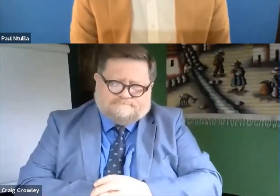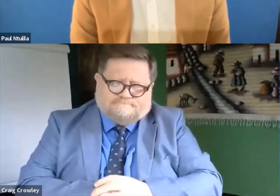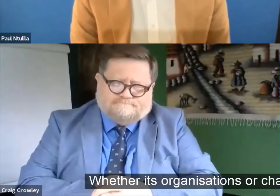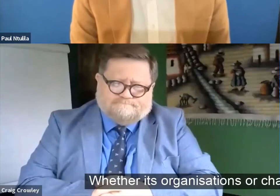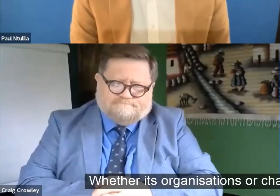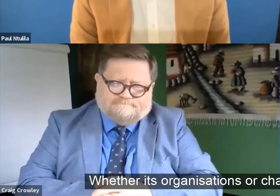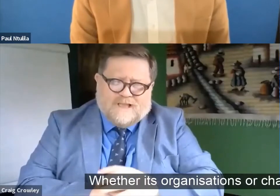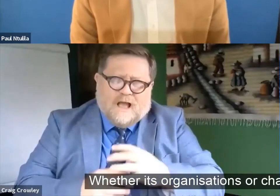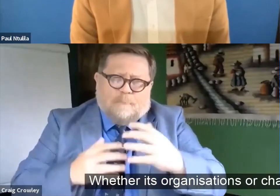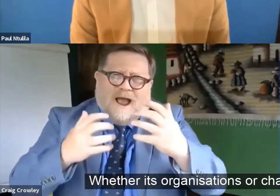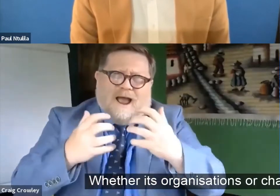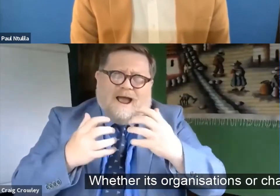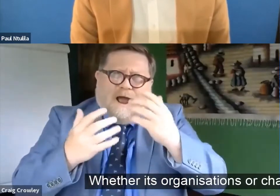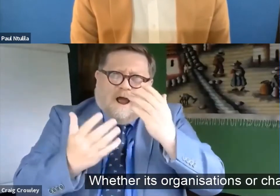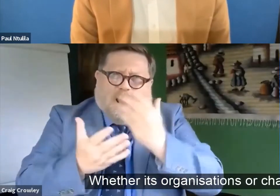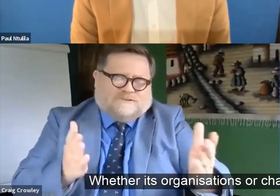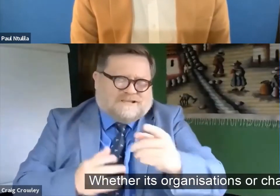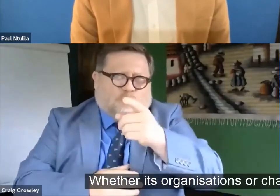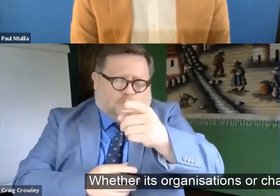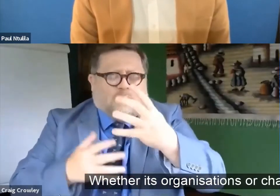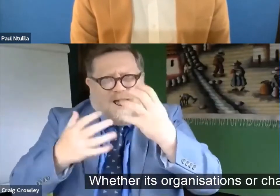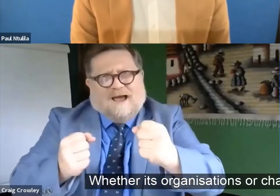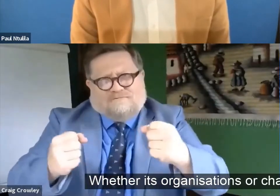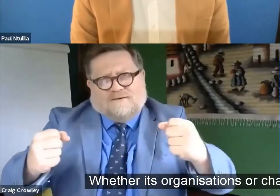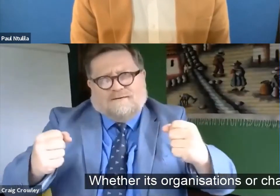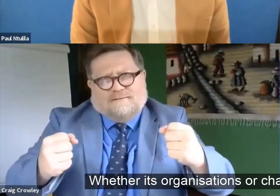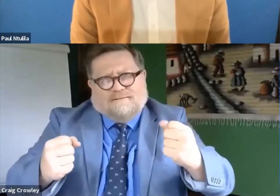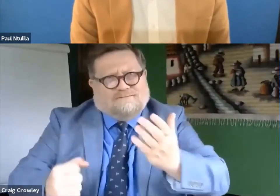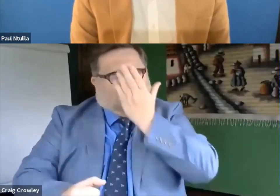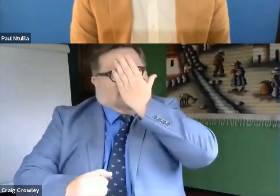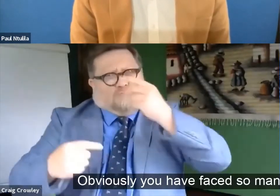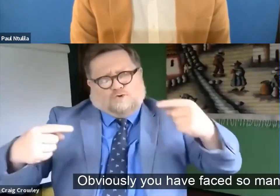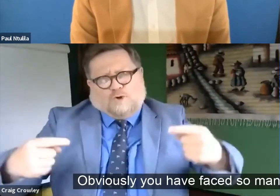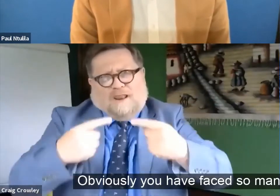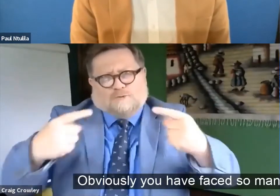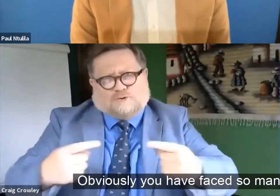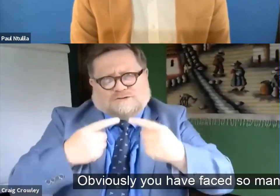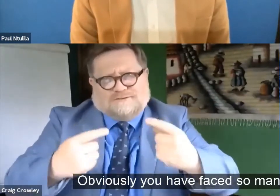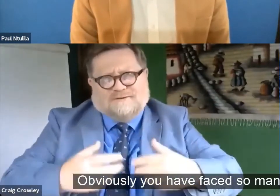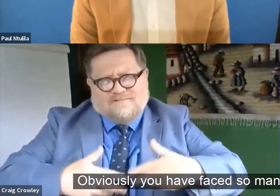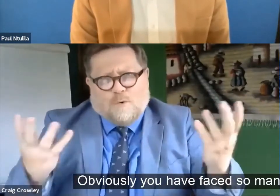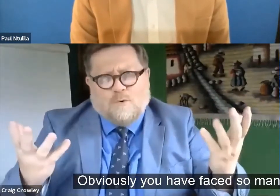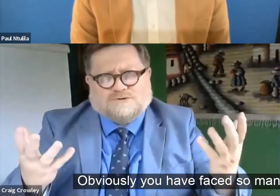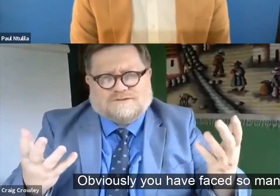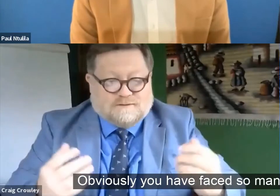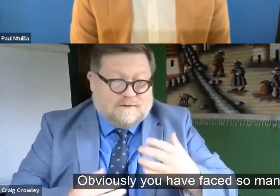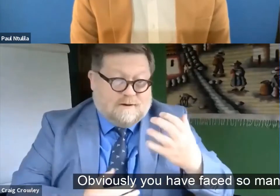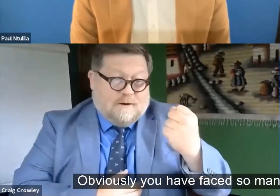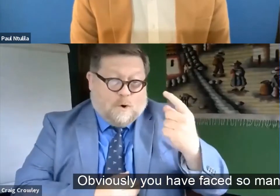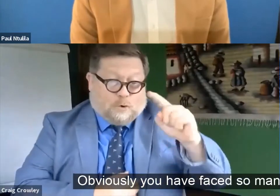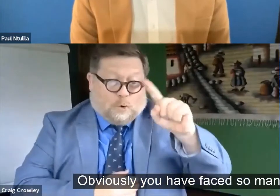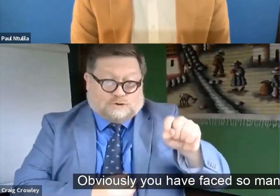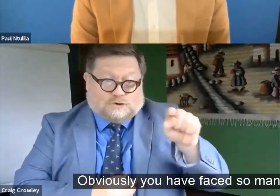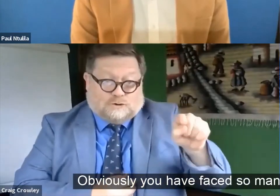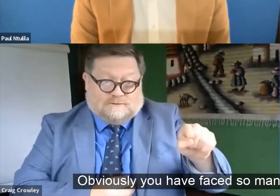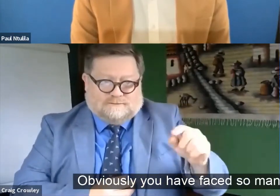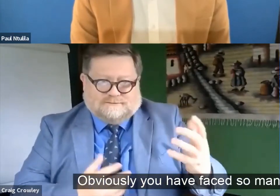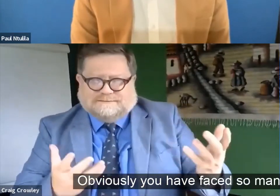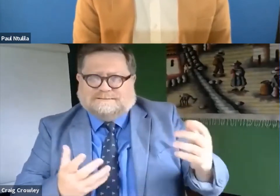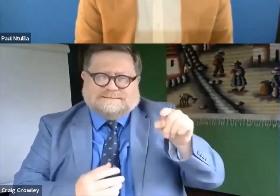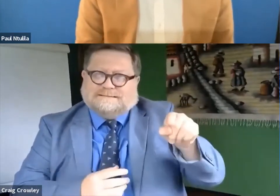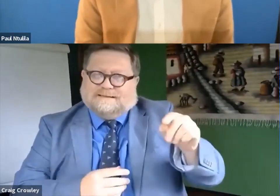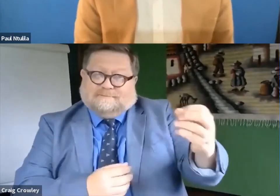Whether it's an organisation or charities, they're lucky to have you. Obviously, you have faced so many challenges in your journey,